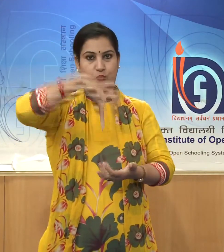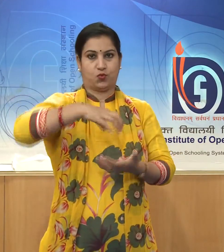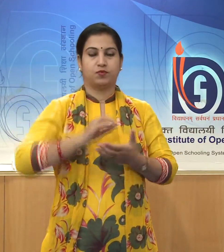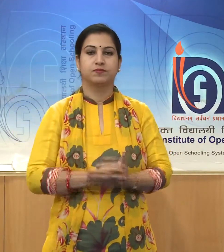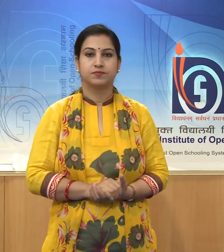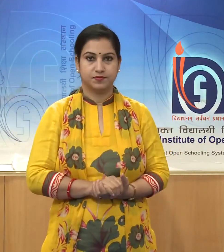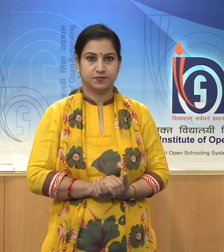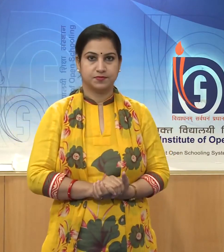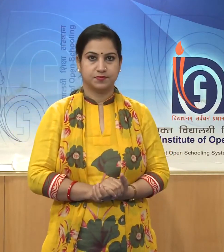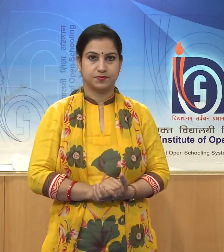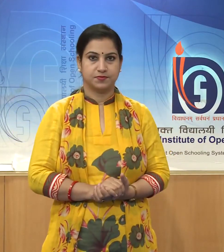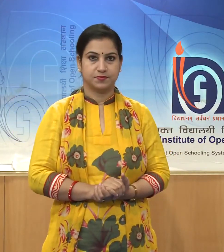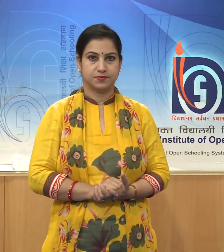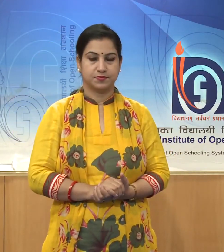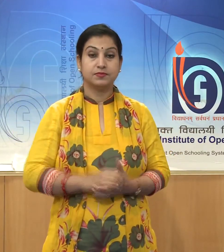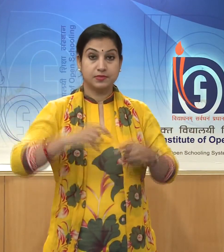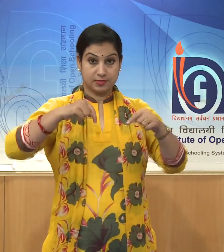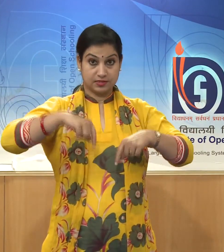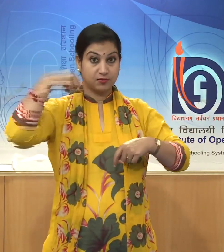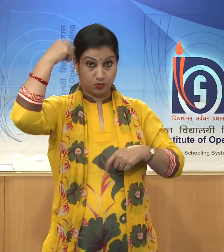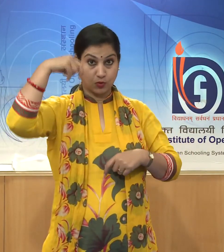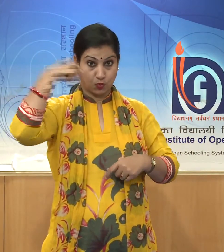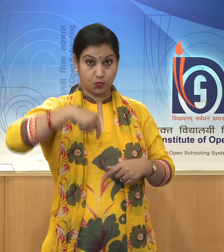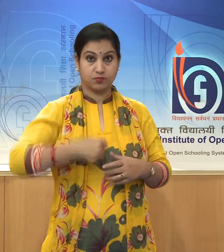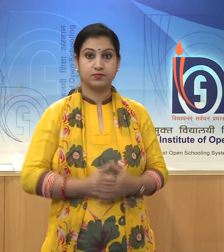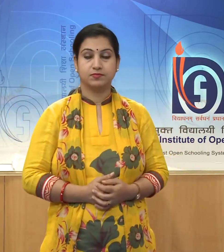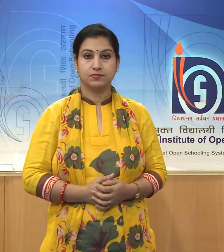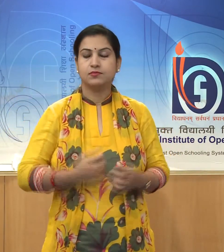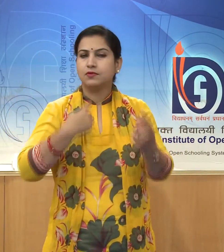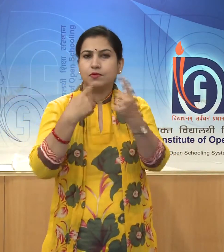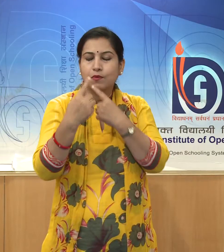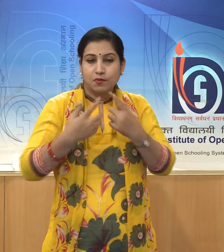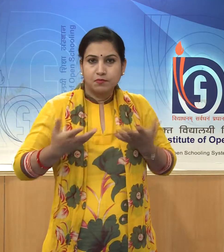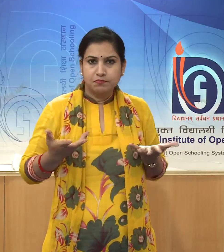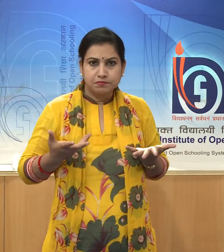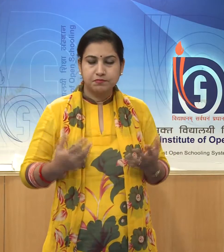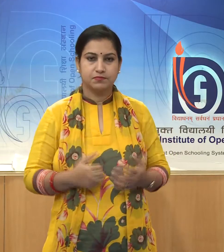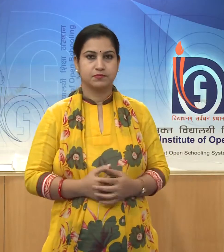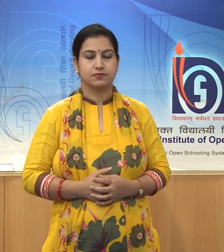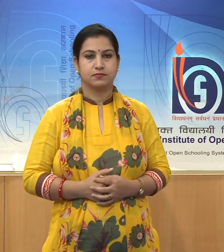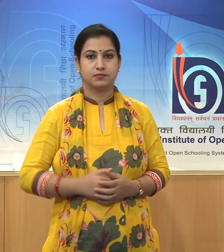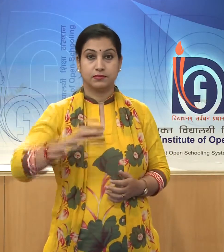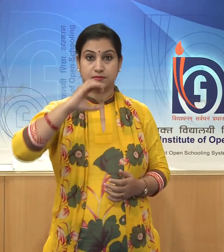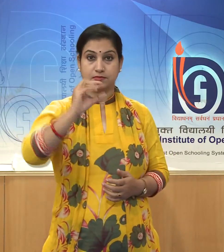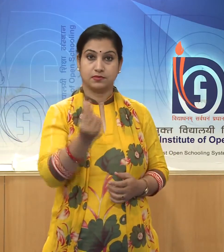NIOS studio. In this video, we are going to talk about